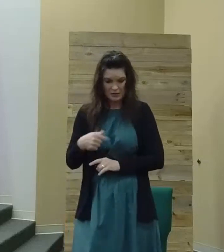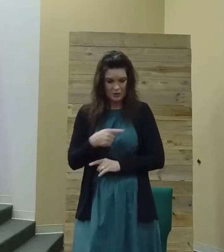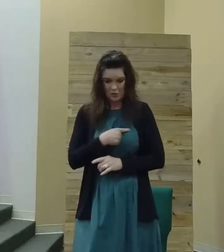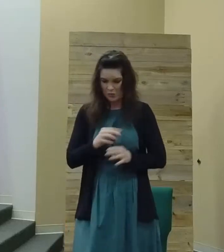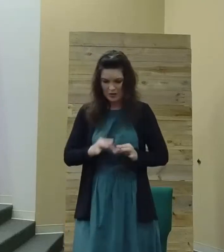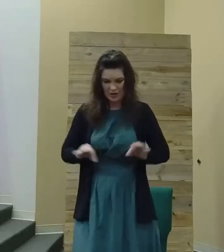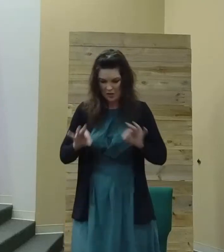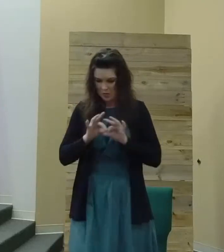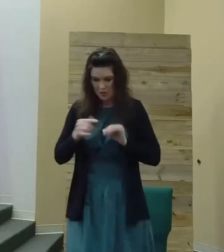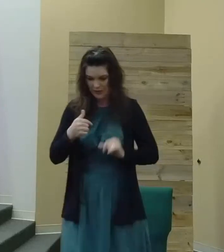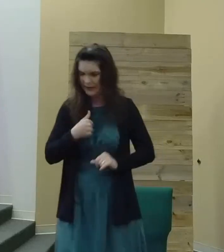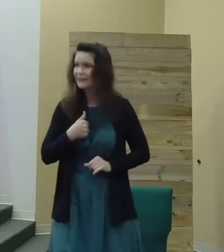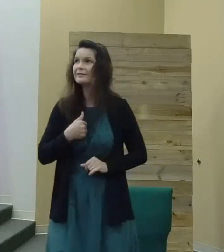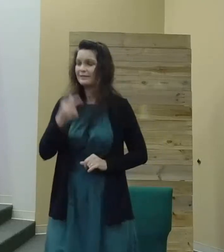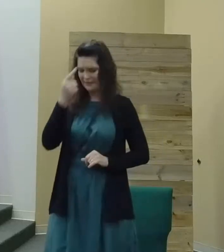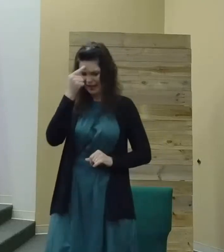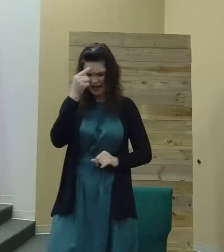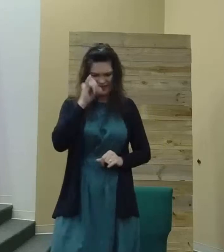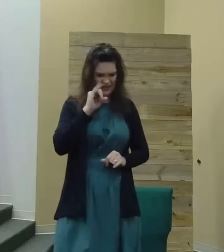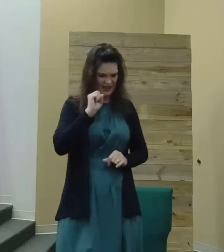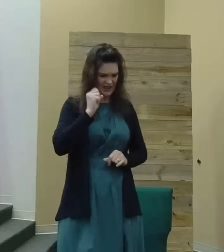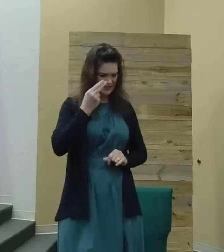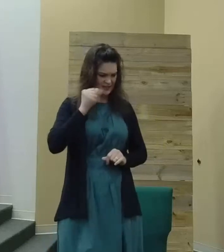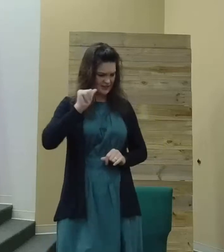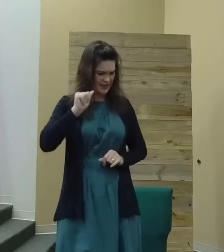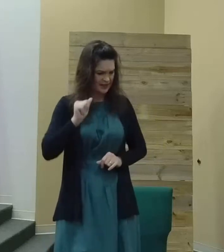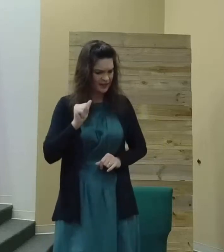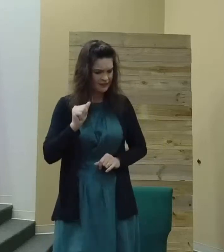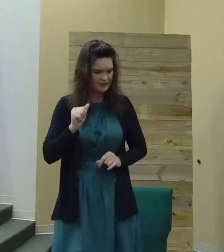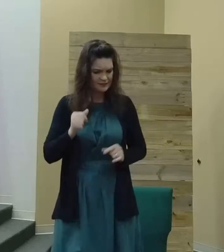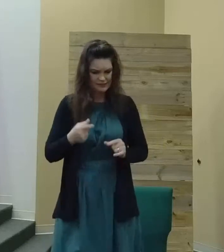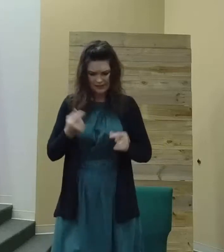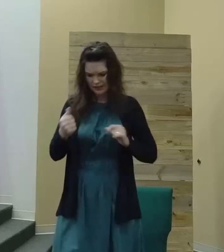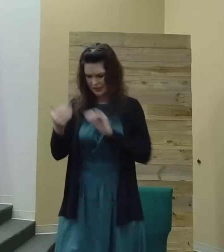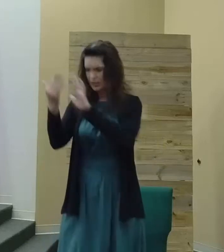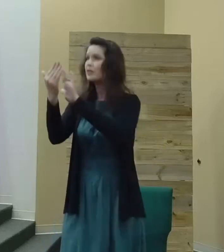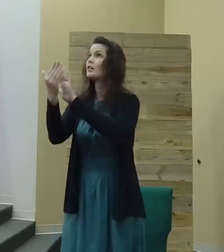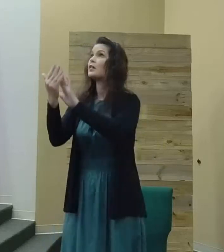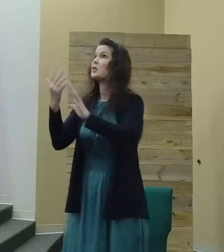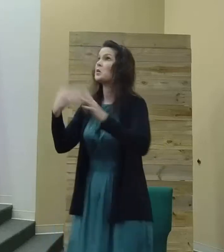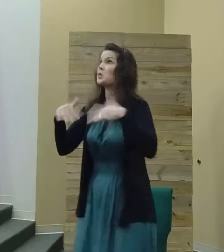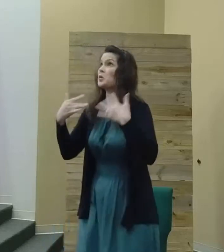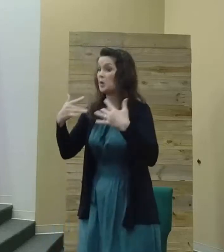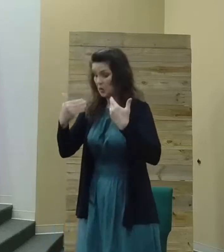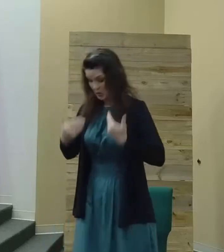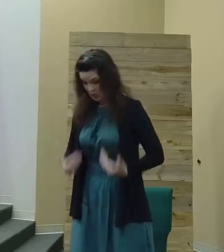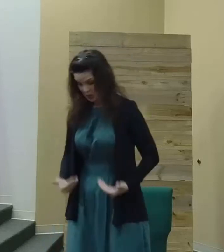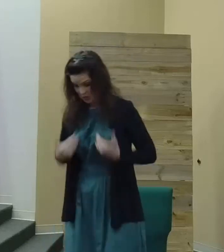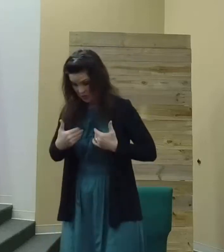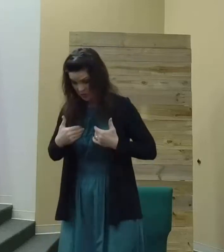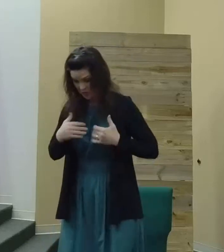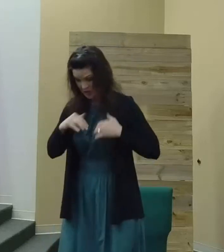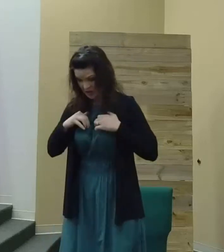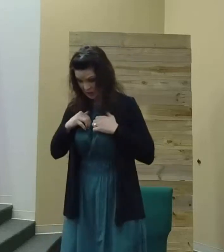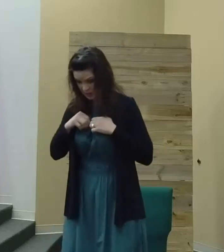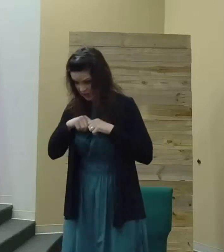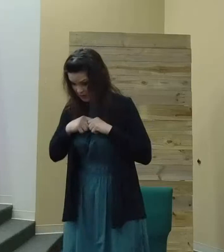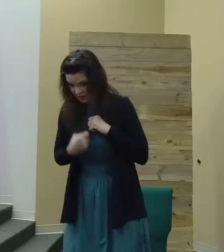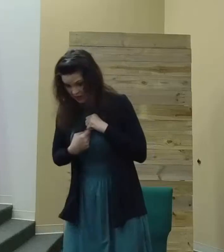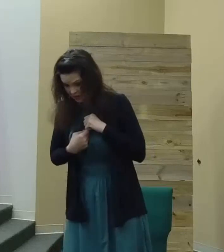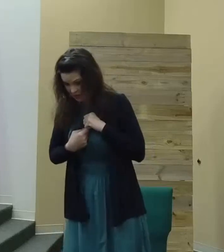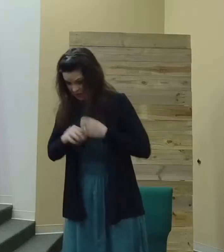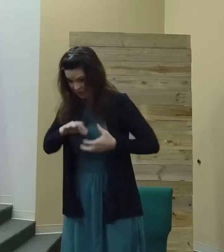We're unworthy. I think of Isaiah, who when he stood before you, he says, "Woe am I, and I'm